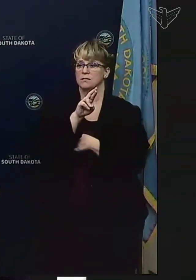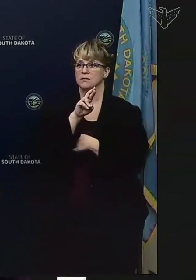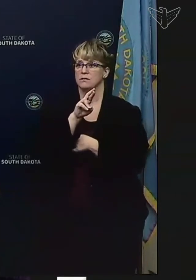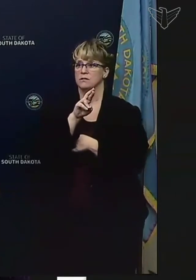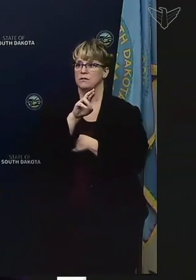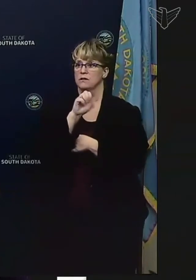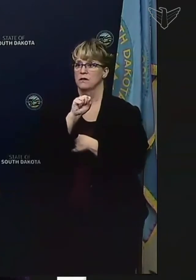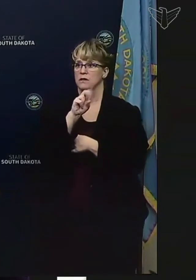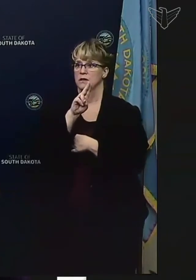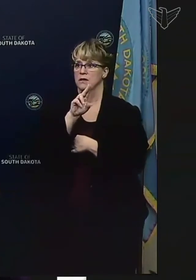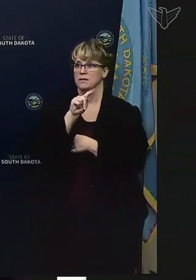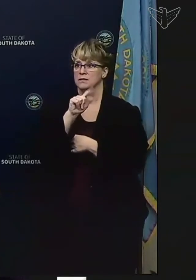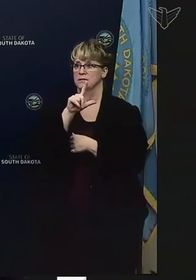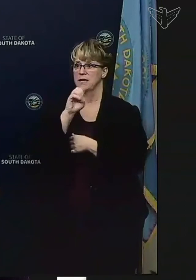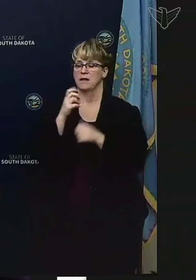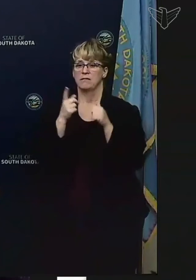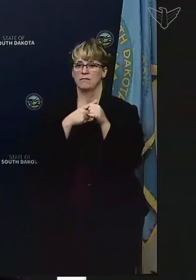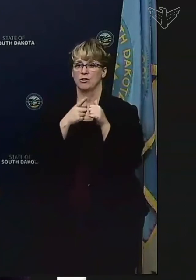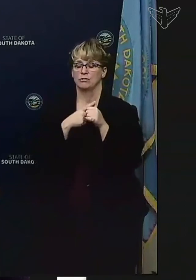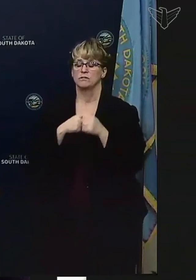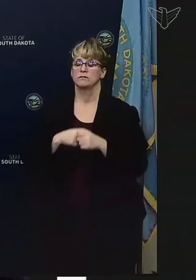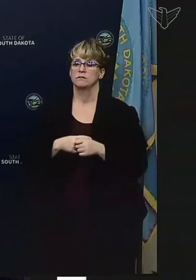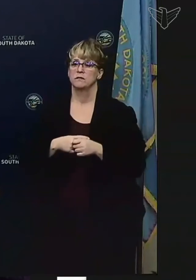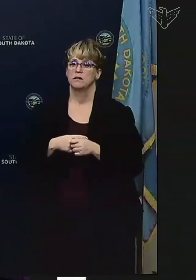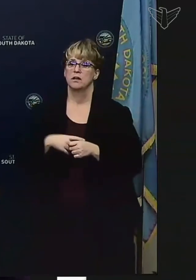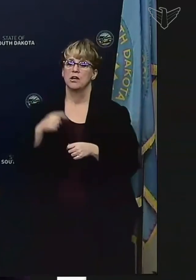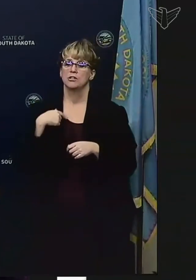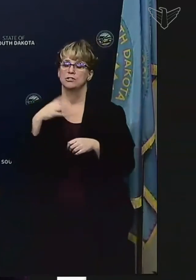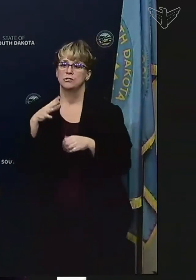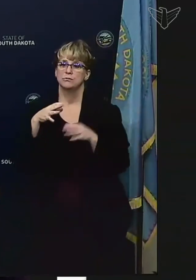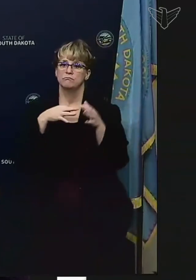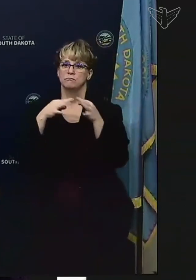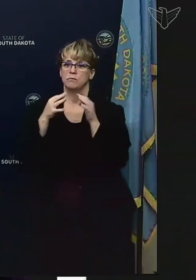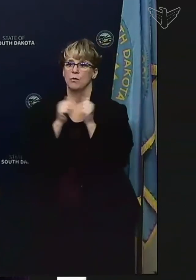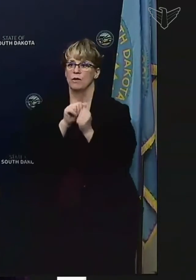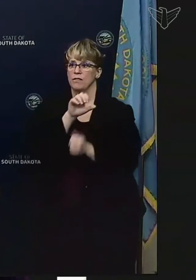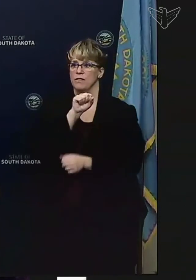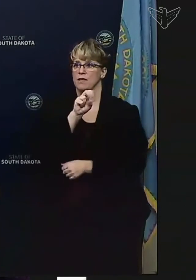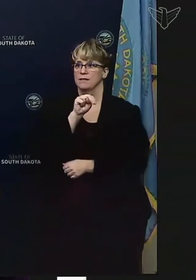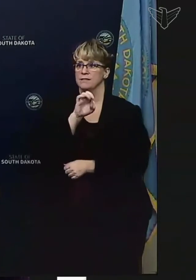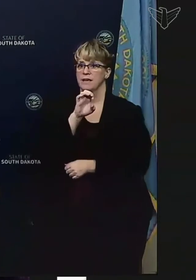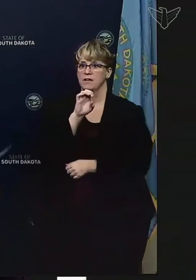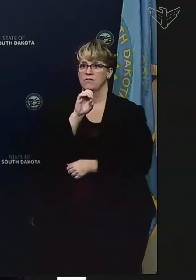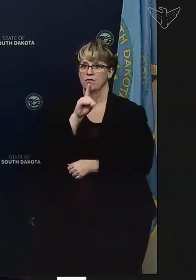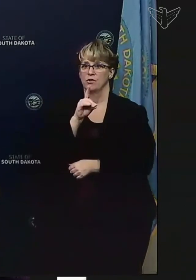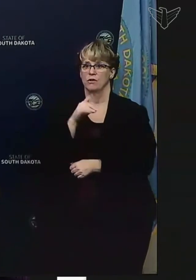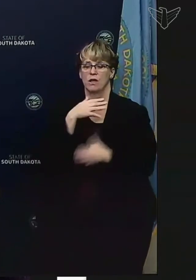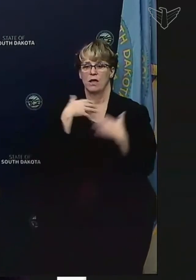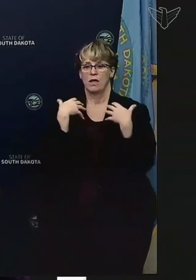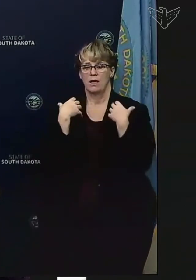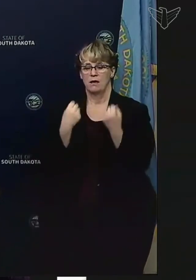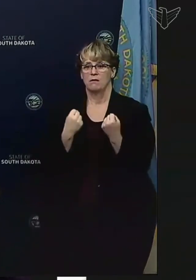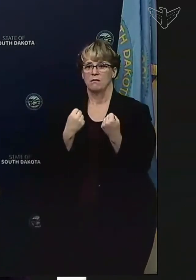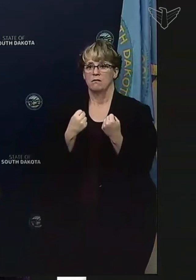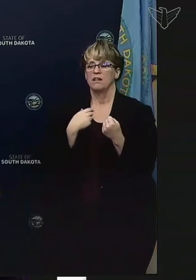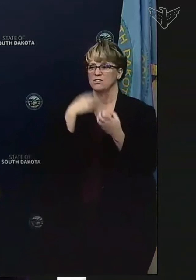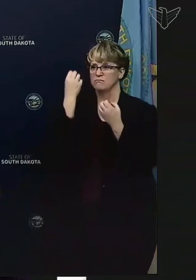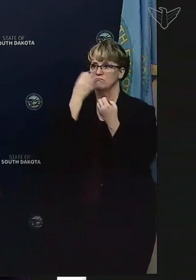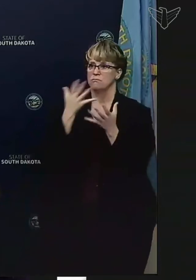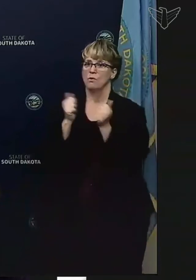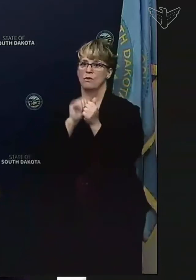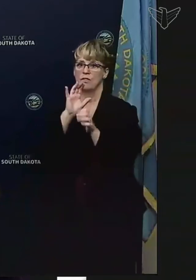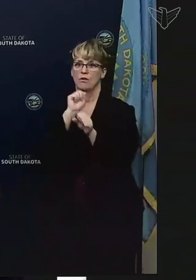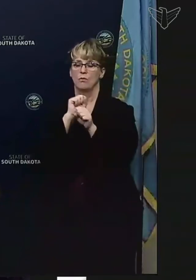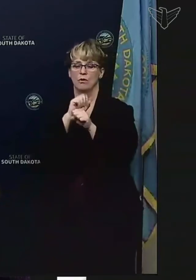Settle first. She will speak on behalf of Sanford Health and give you a quick update on